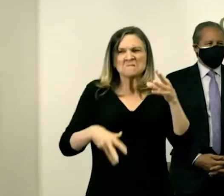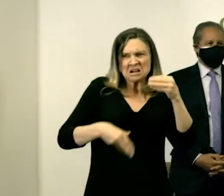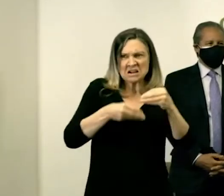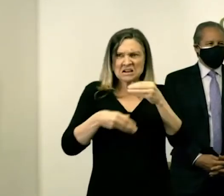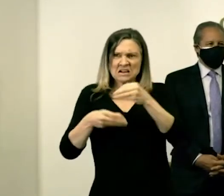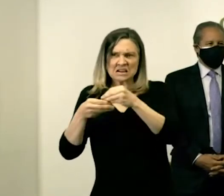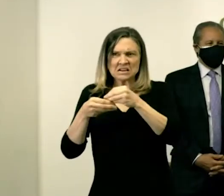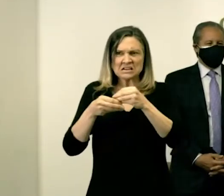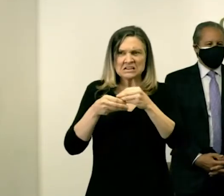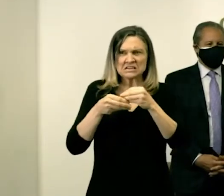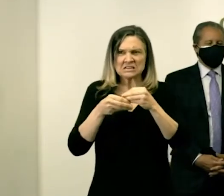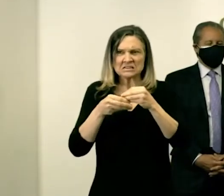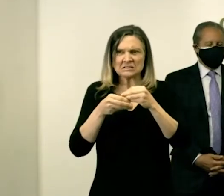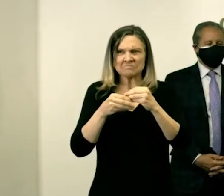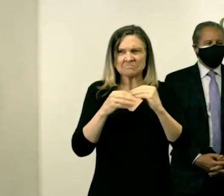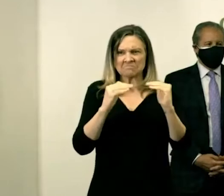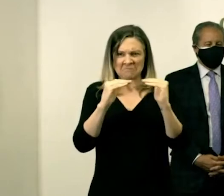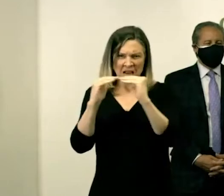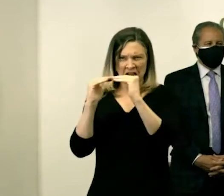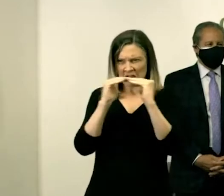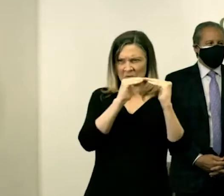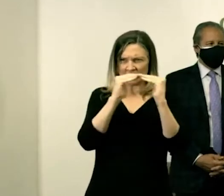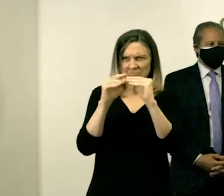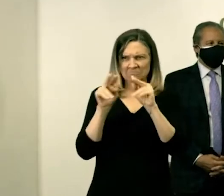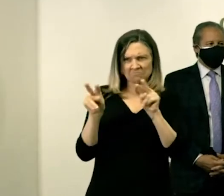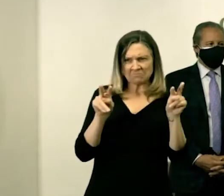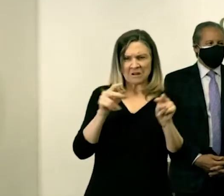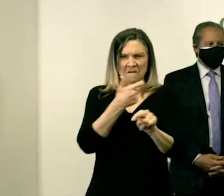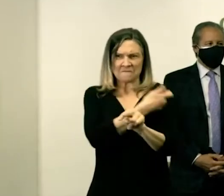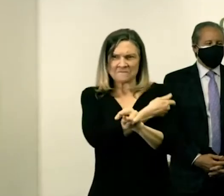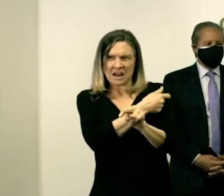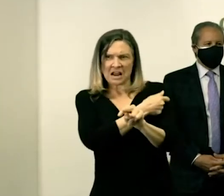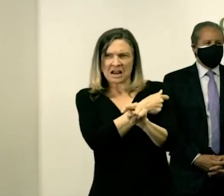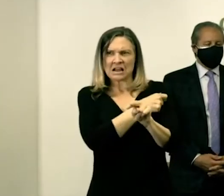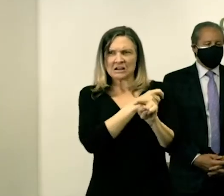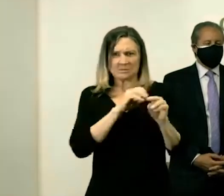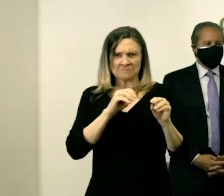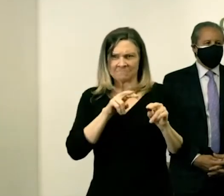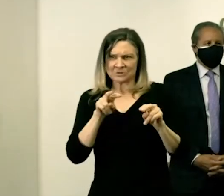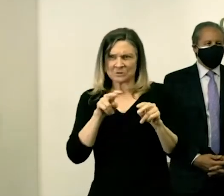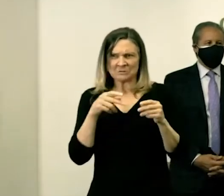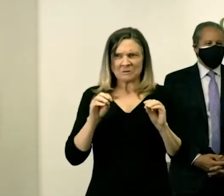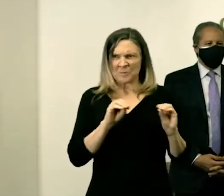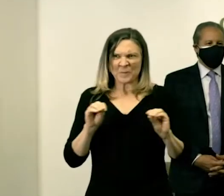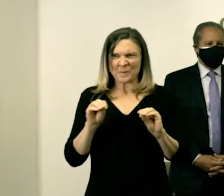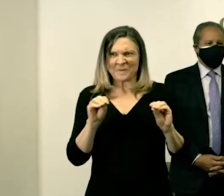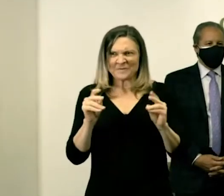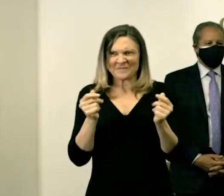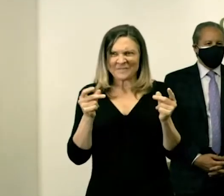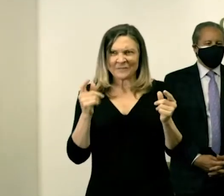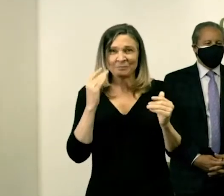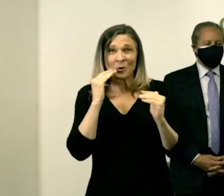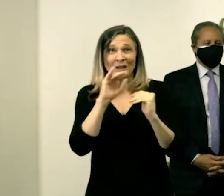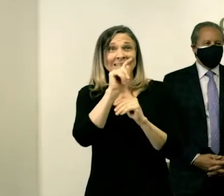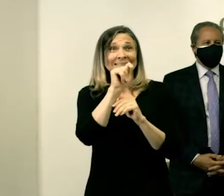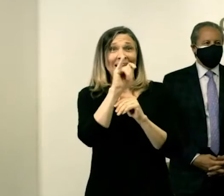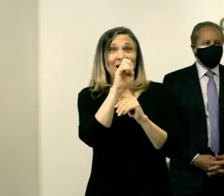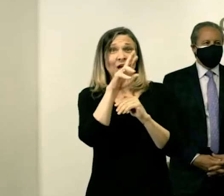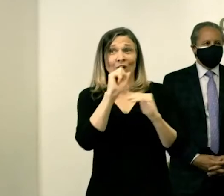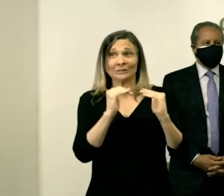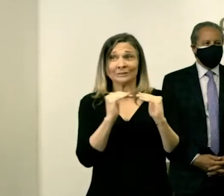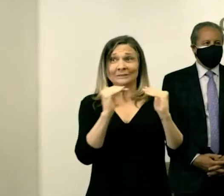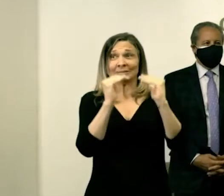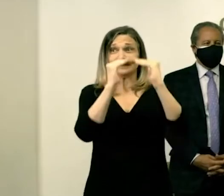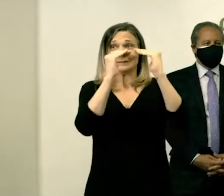component as it relates to vaccines that allow us to move more quickly through the tiers, which we think is appropriate based upon the nature of this disease